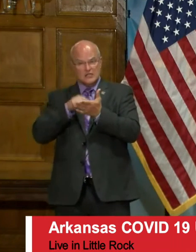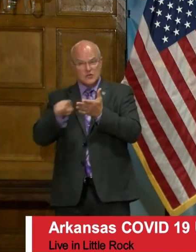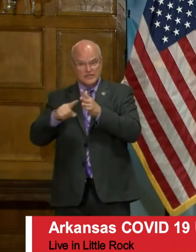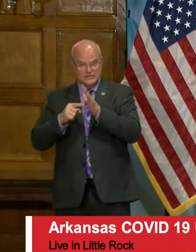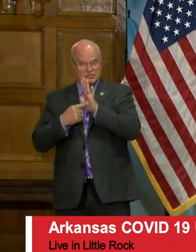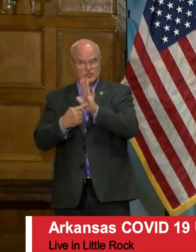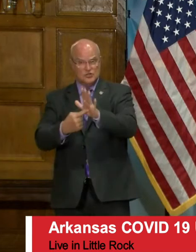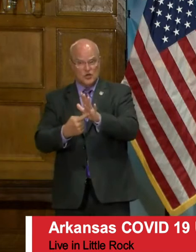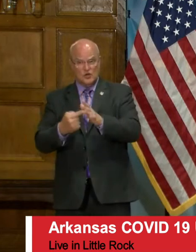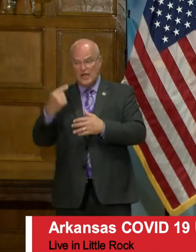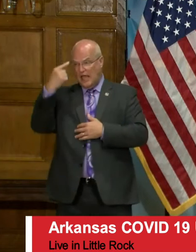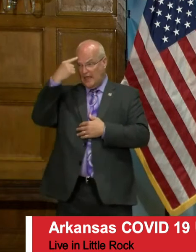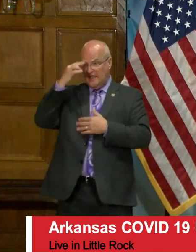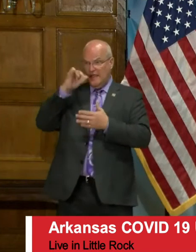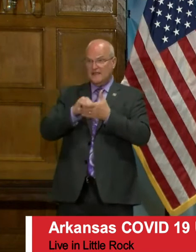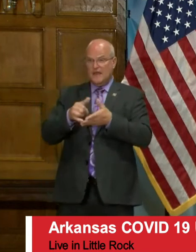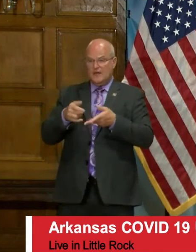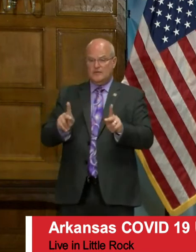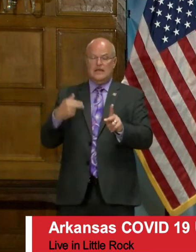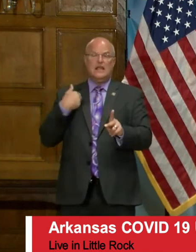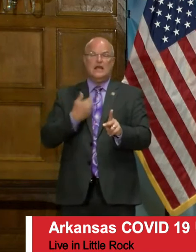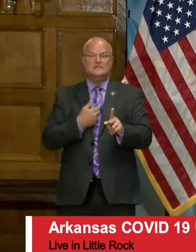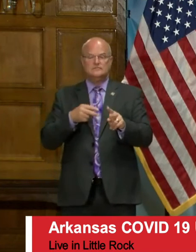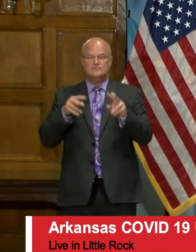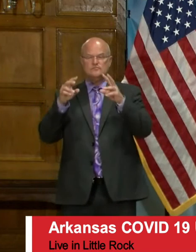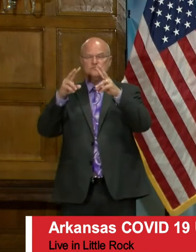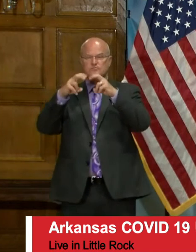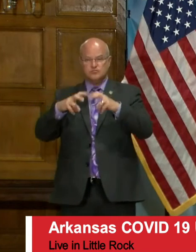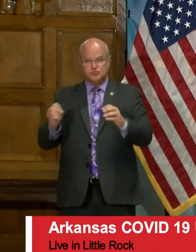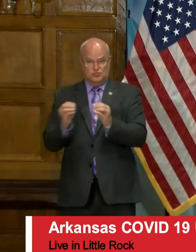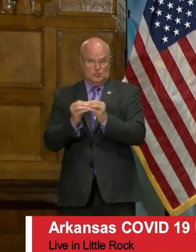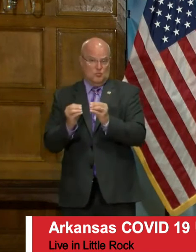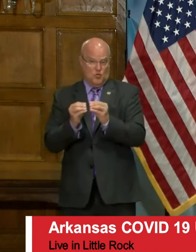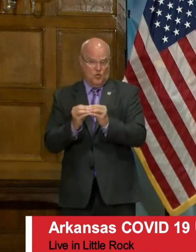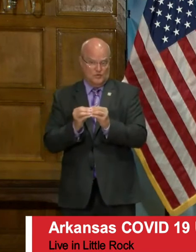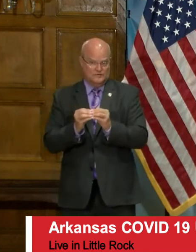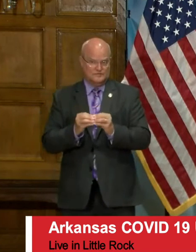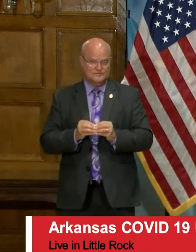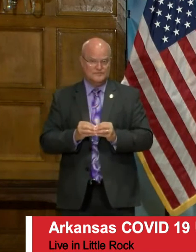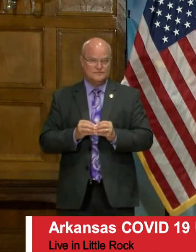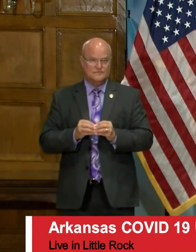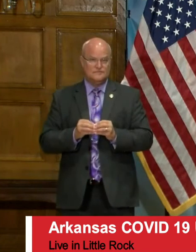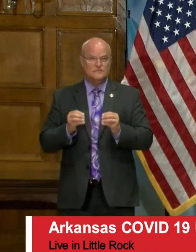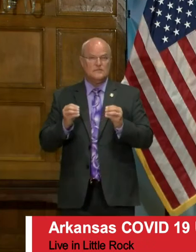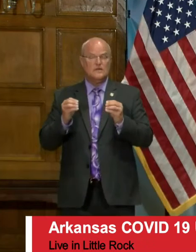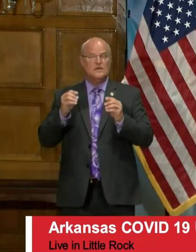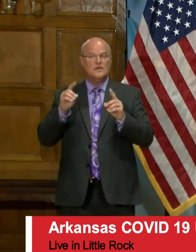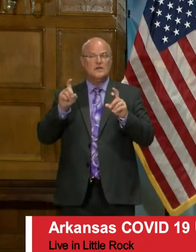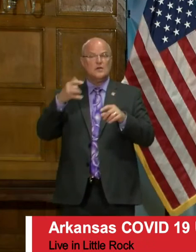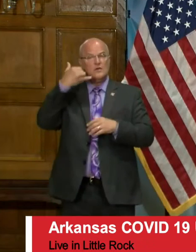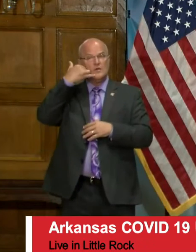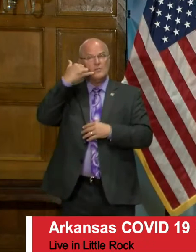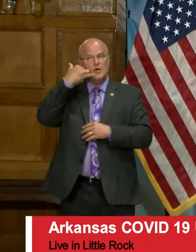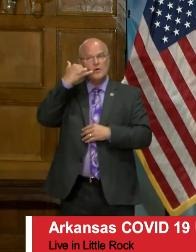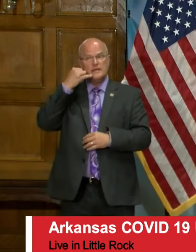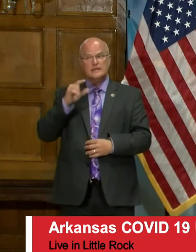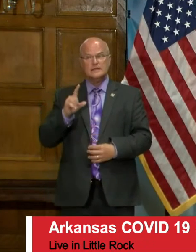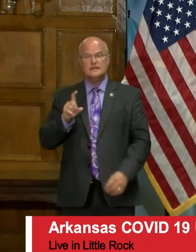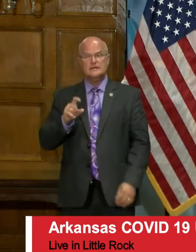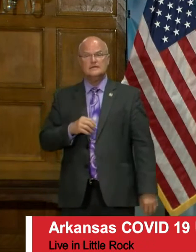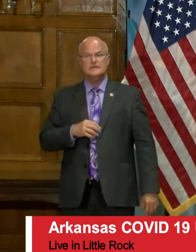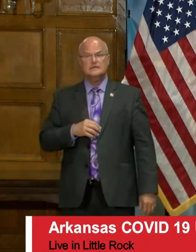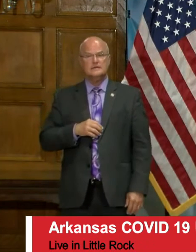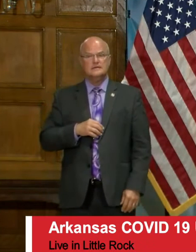shown. And I think that will allow us to explore into that more deeply to answer your question. Is there any question remotely?